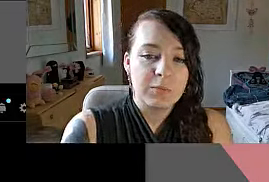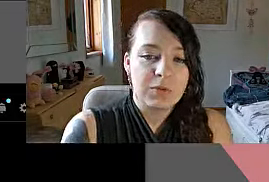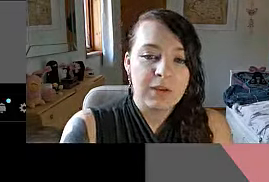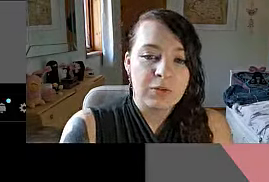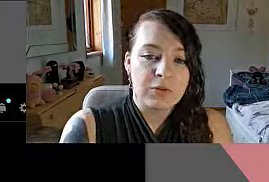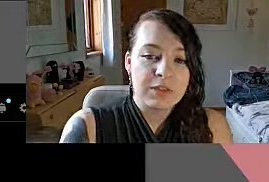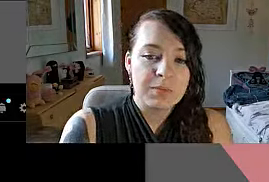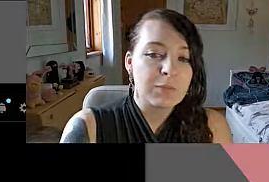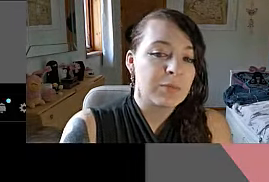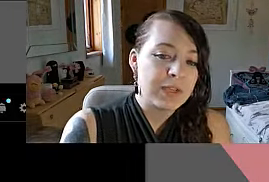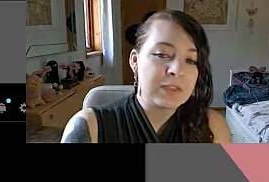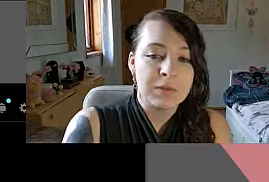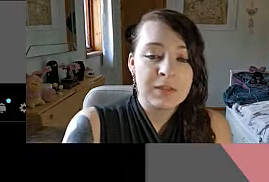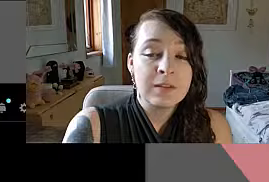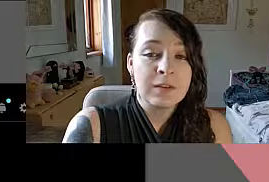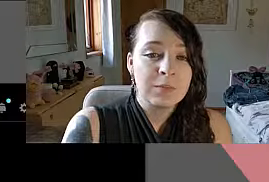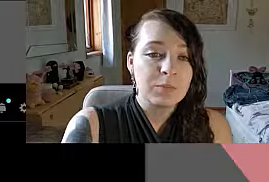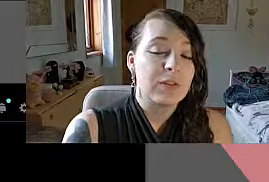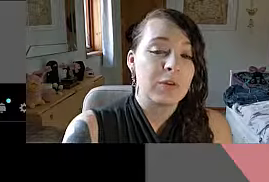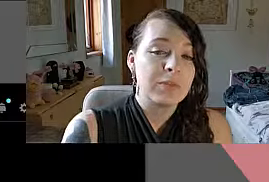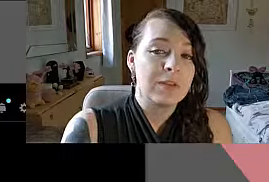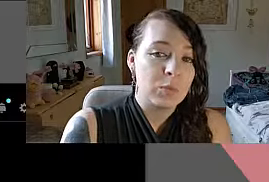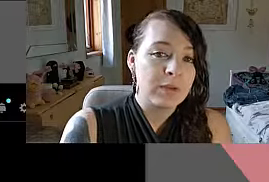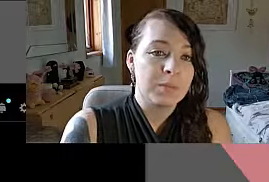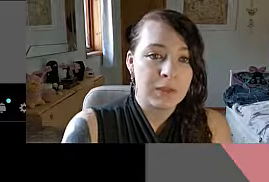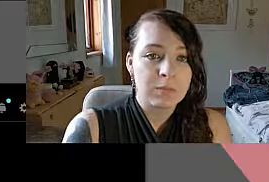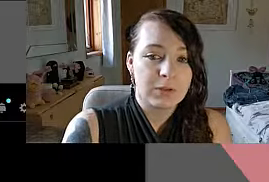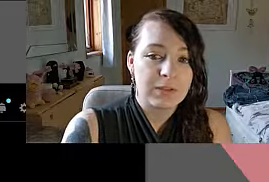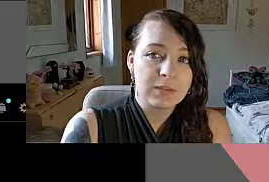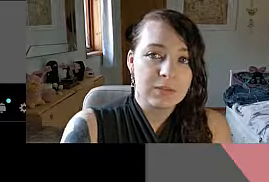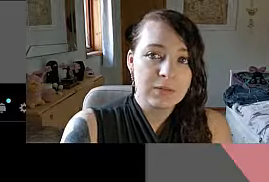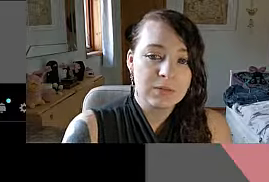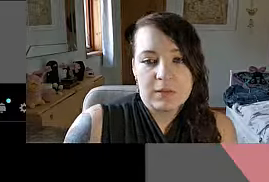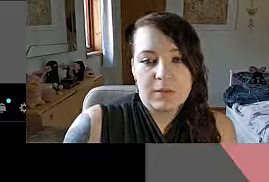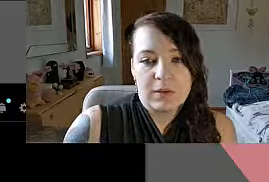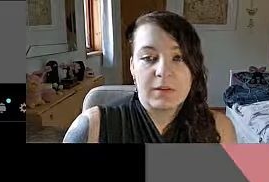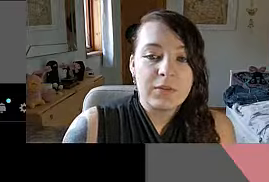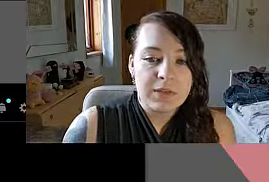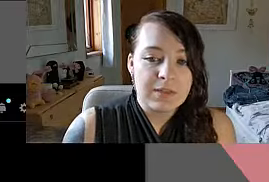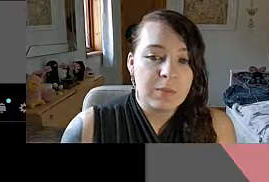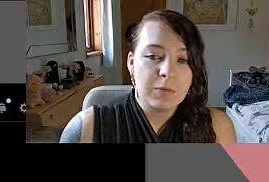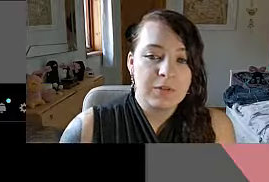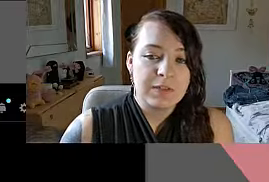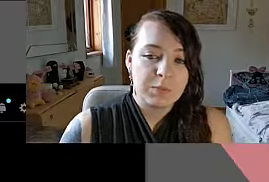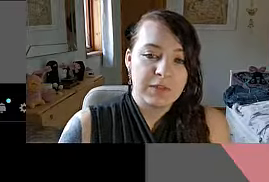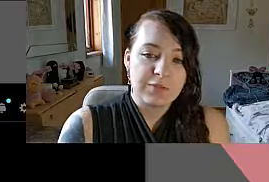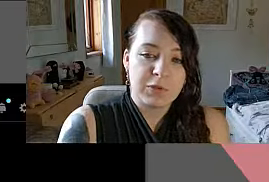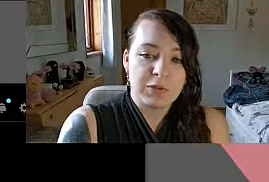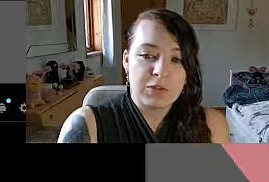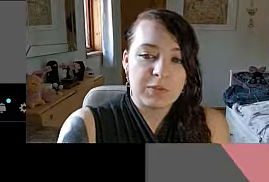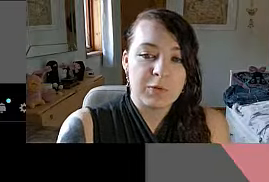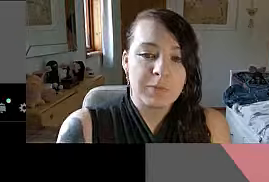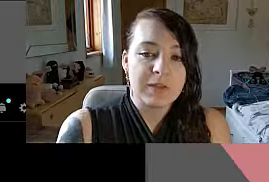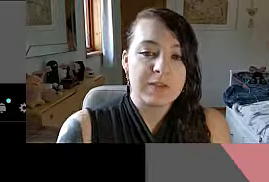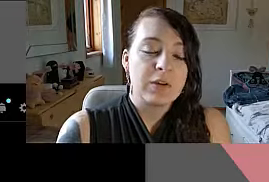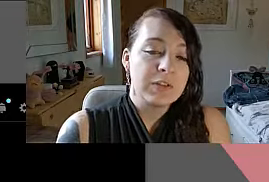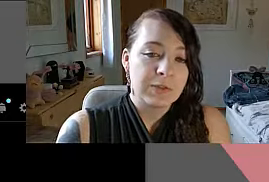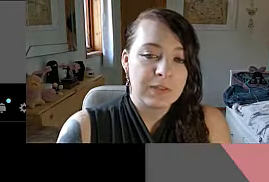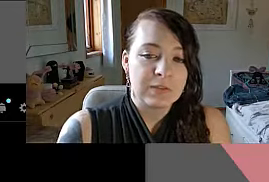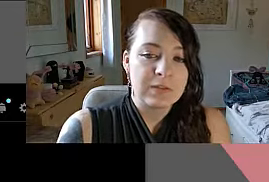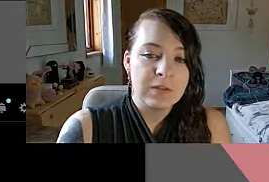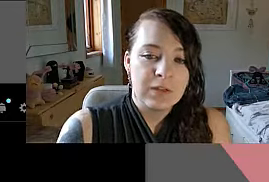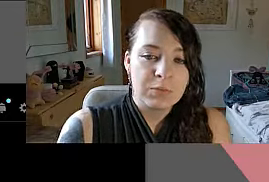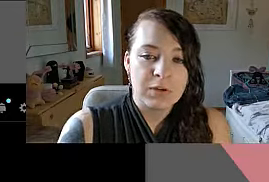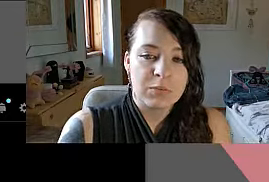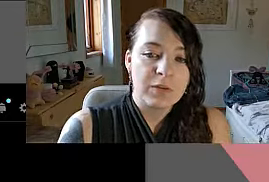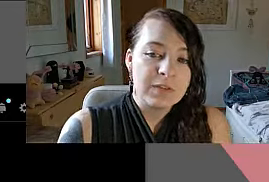can help you get across the map from A to B with only 1 button press. Another example is Prince of Persia Mobile's Auto